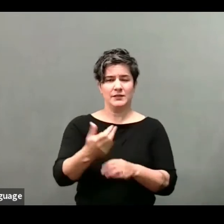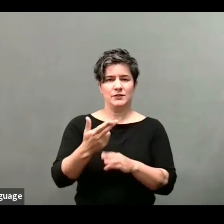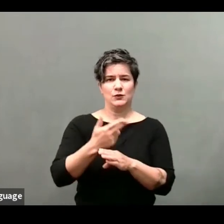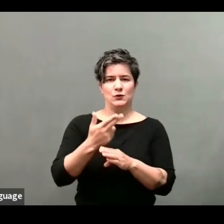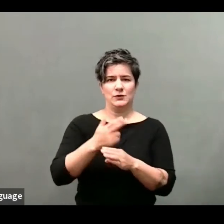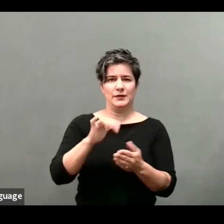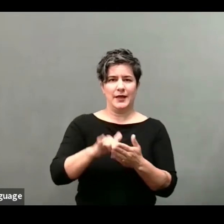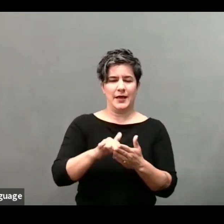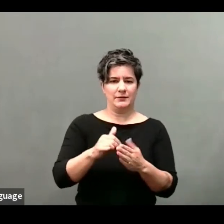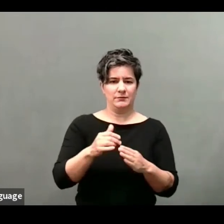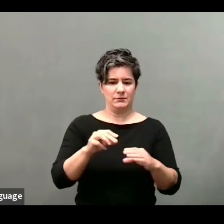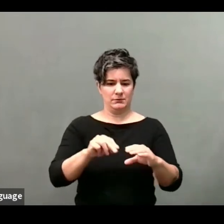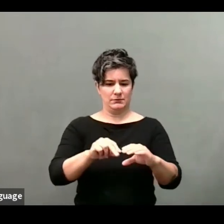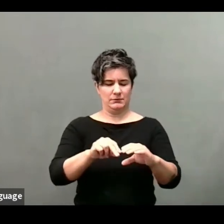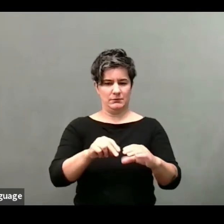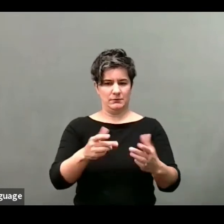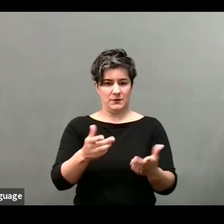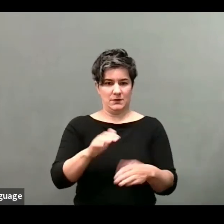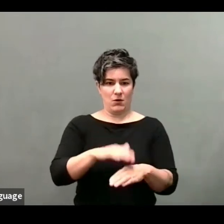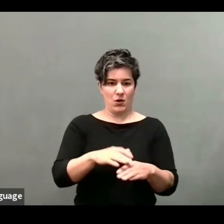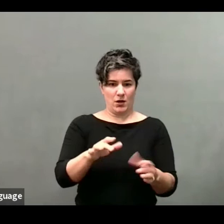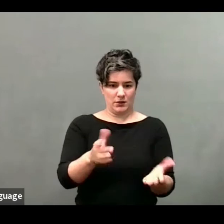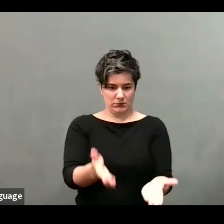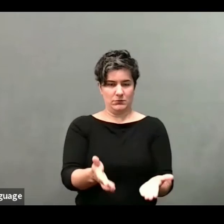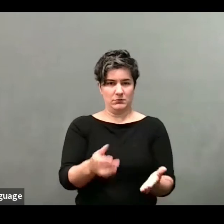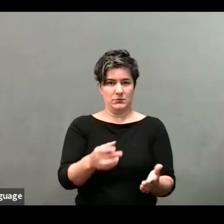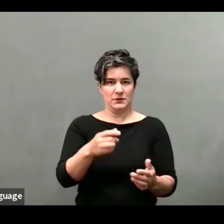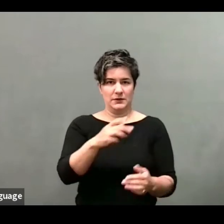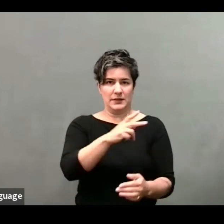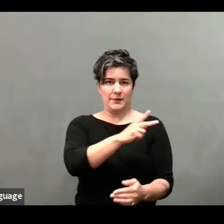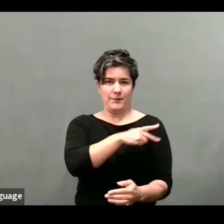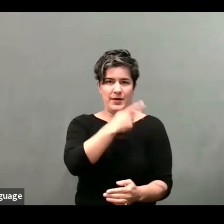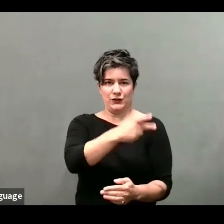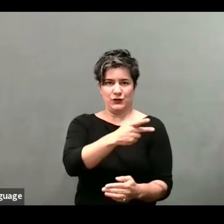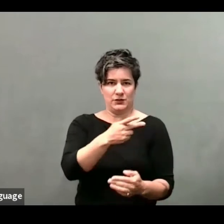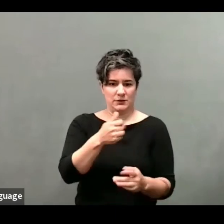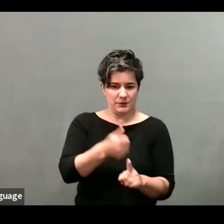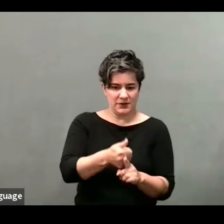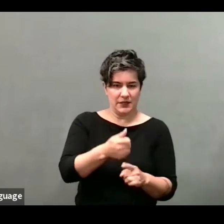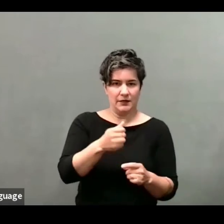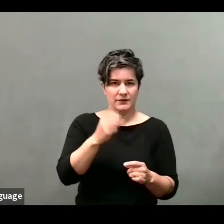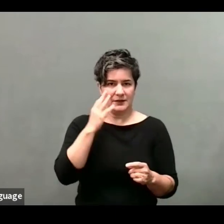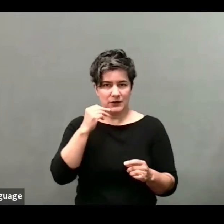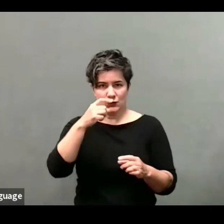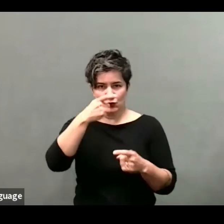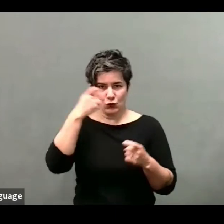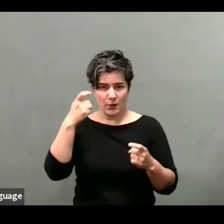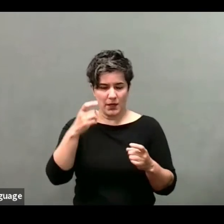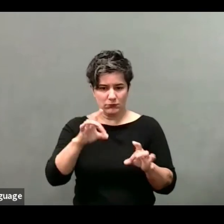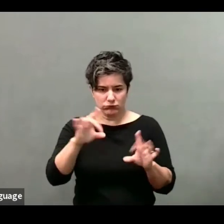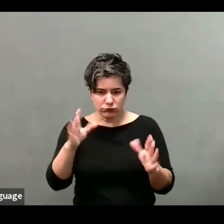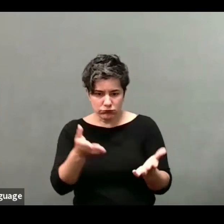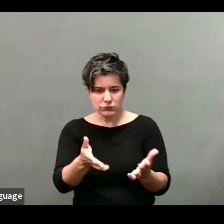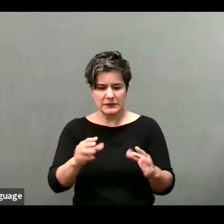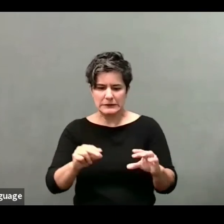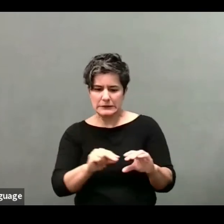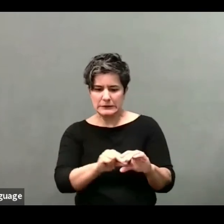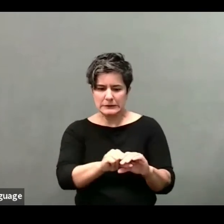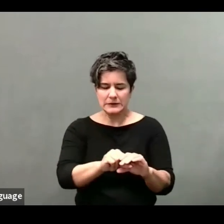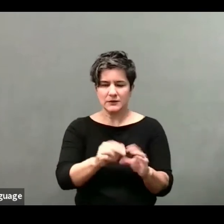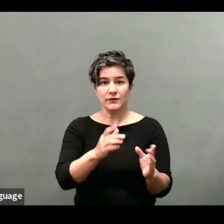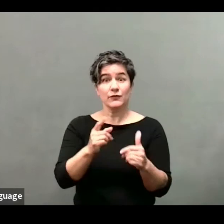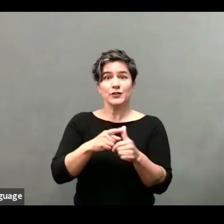a non-acutely traumatized patient before they then incorporate that into an exam of